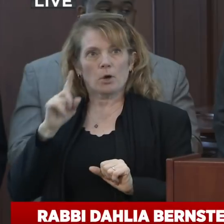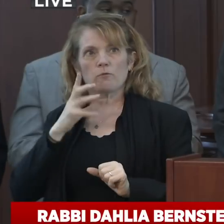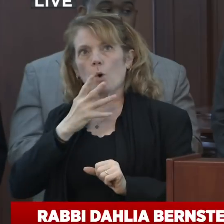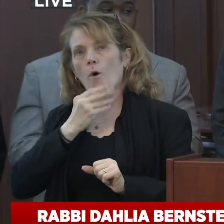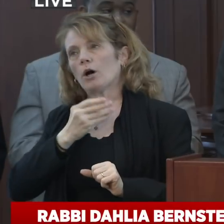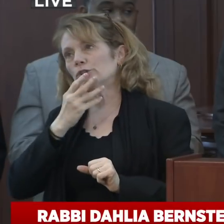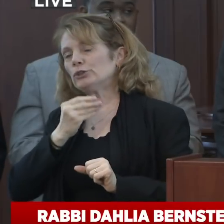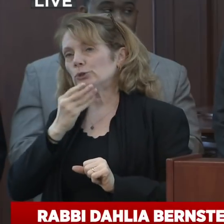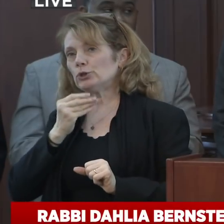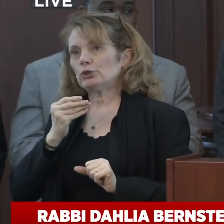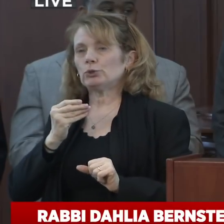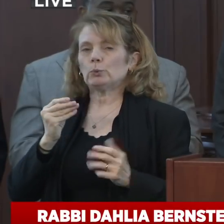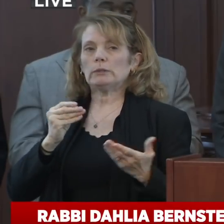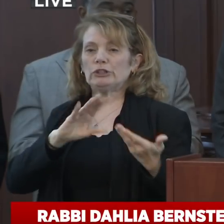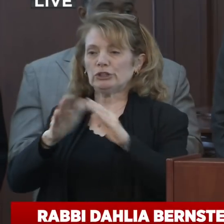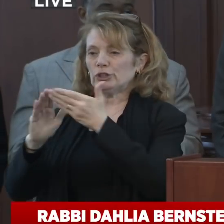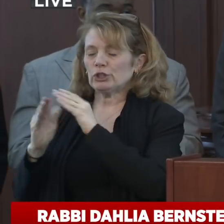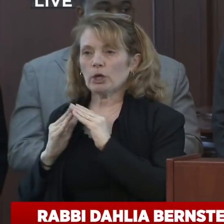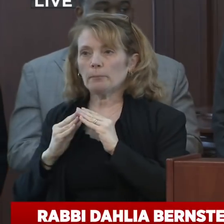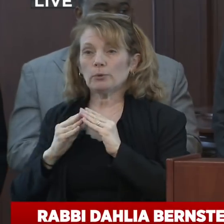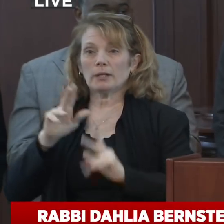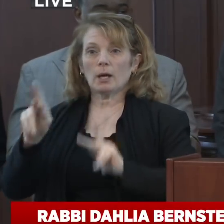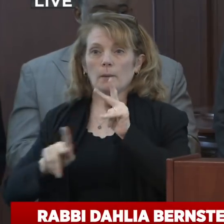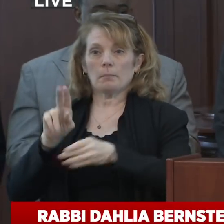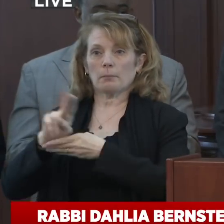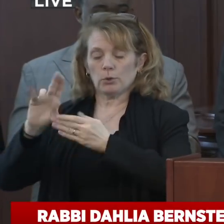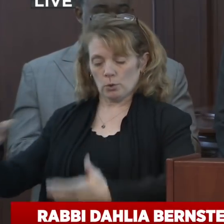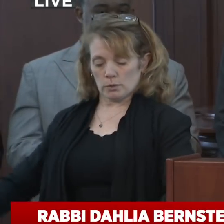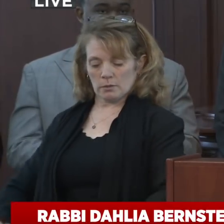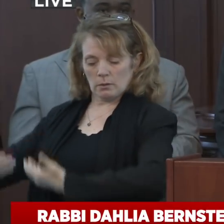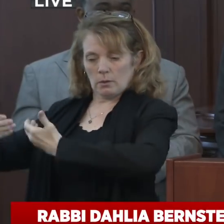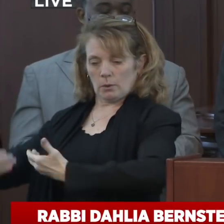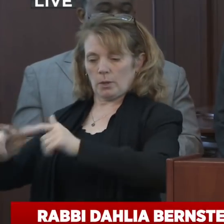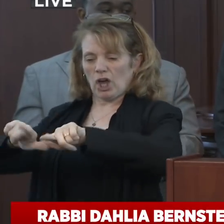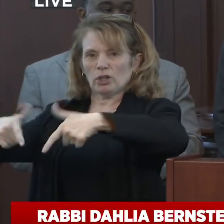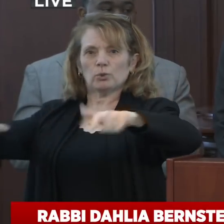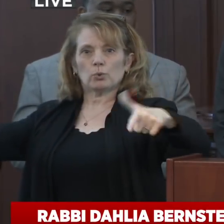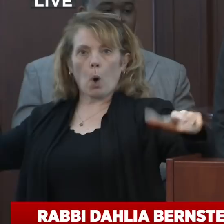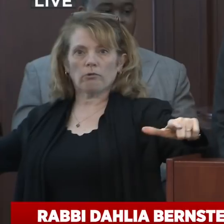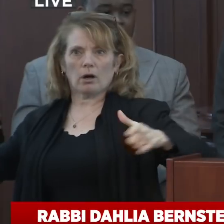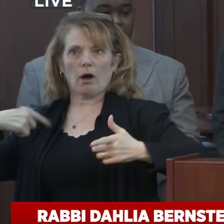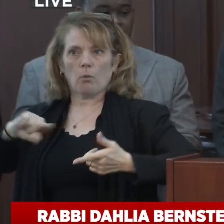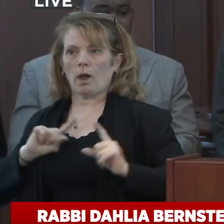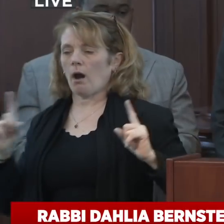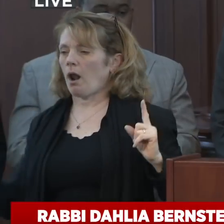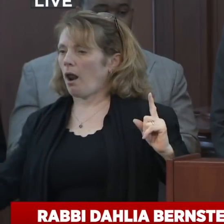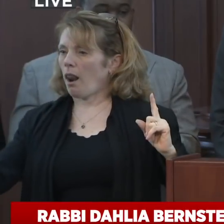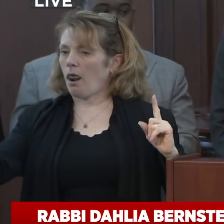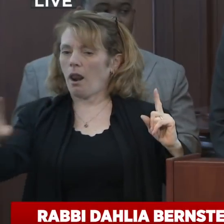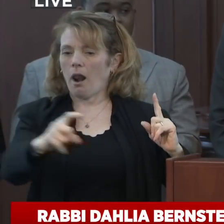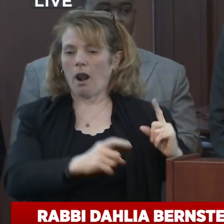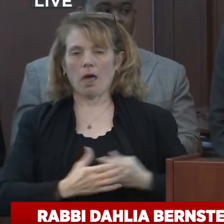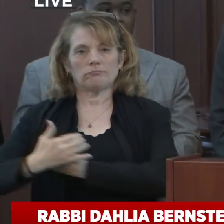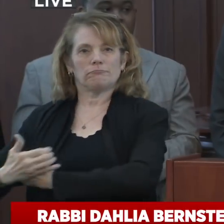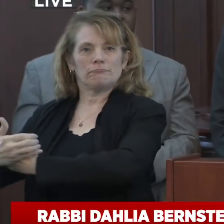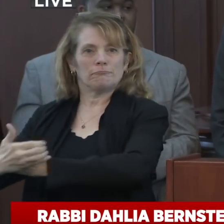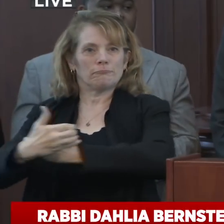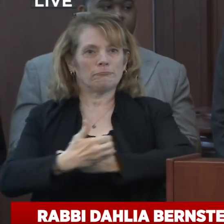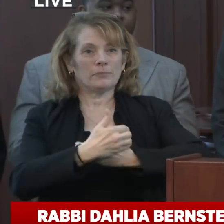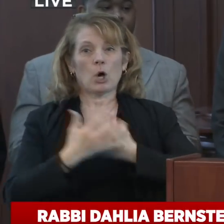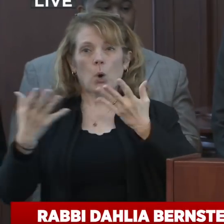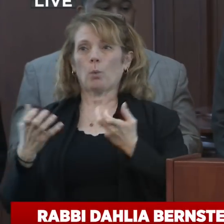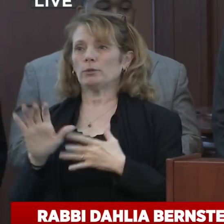Torah scroll which processes around the sanctuary, we also want to reach out as we want to reach out to each other, and we want to touch it and we want to bring it close to